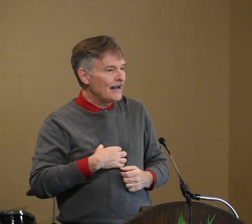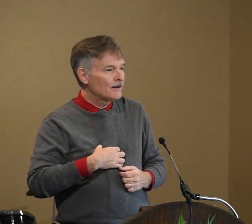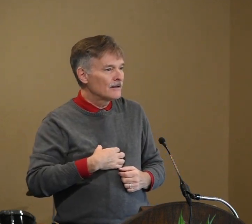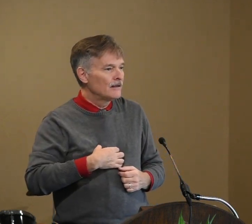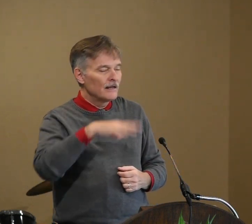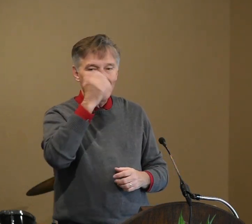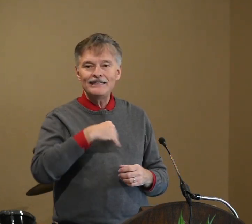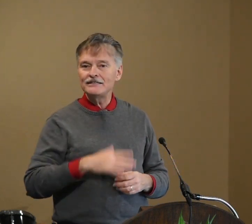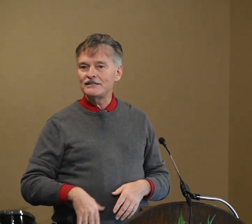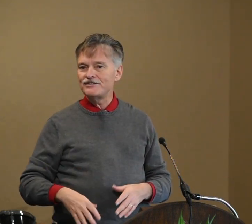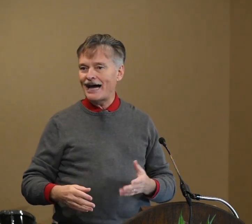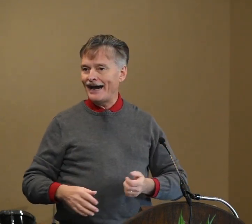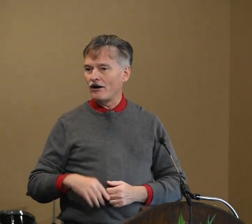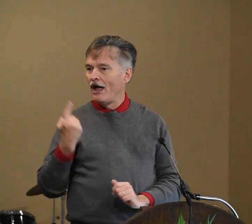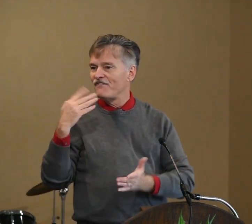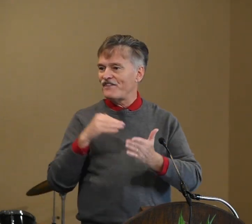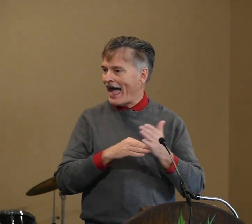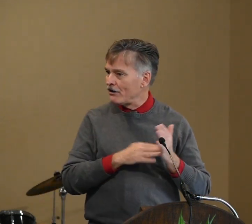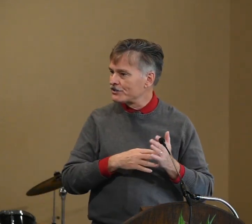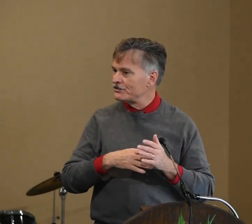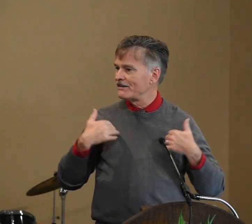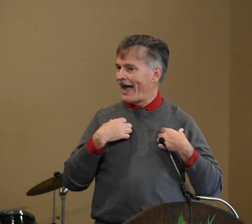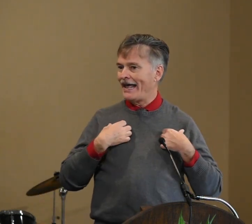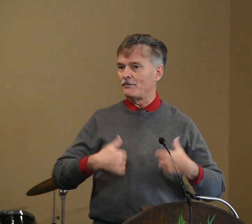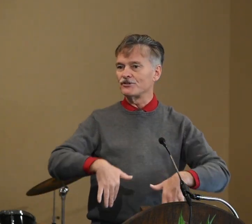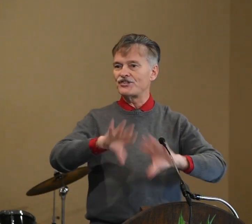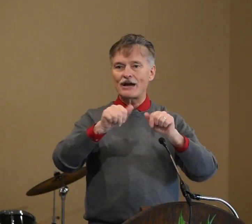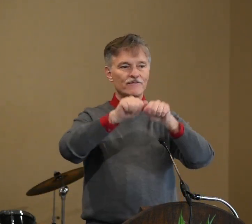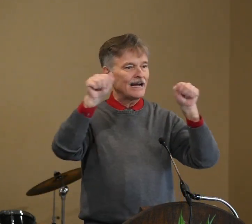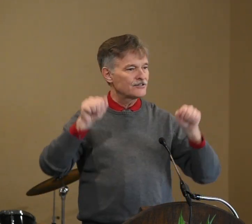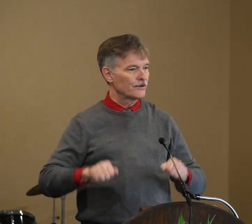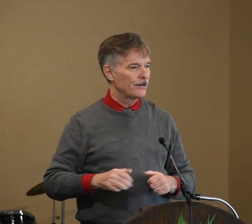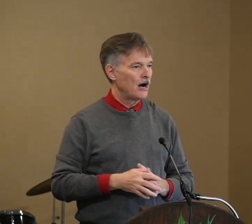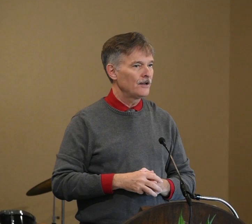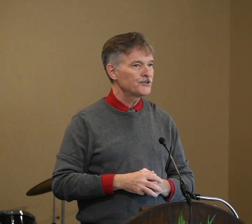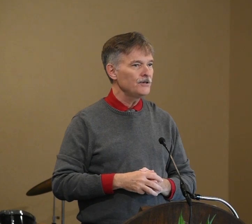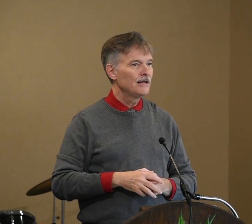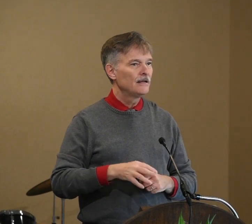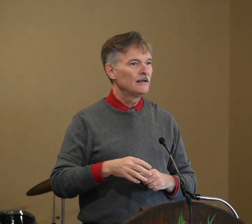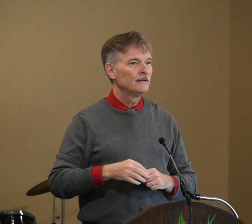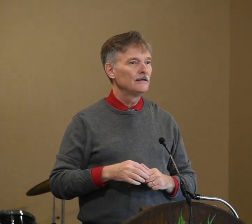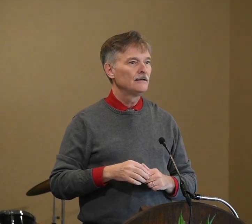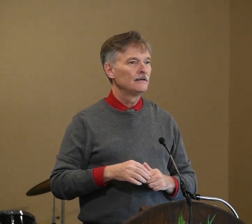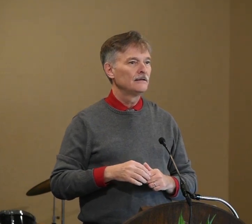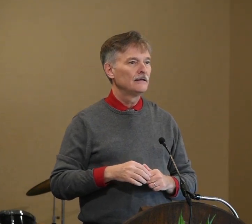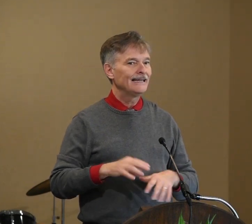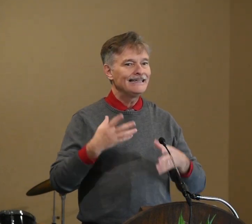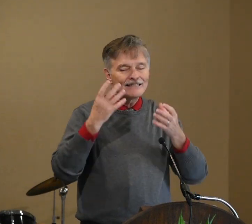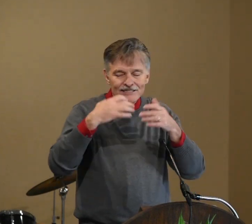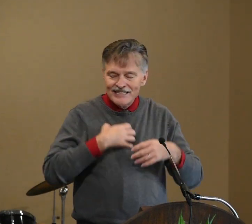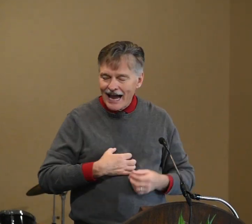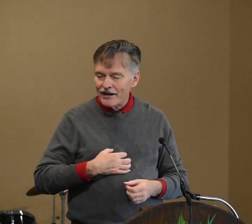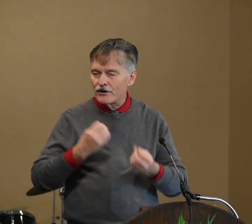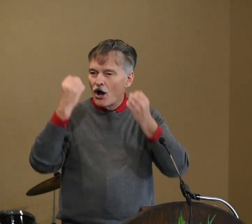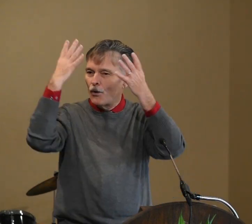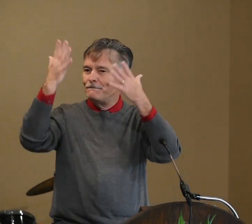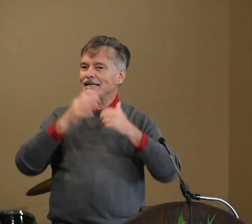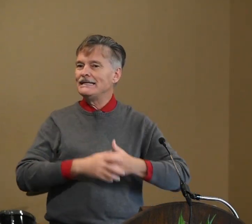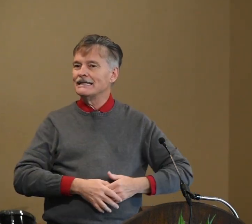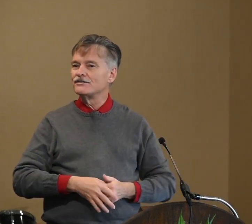desired. God didn't desire thousands of animals sacrificed on an altar. He desired obedience.